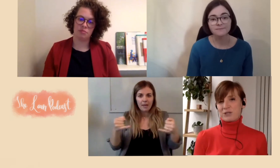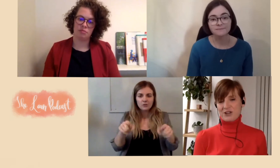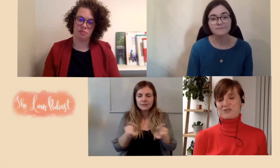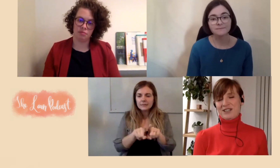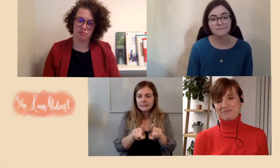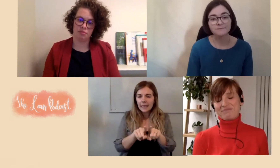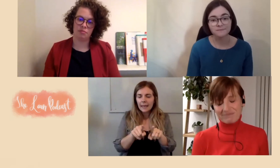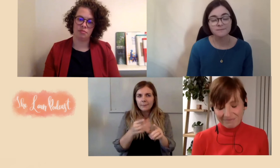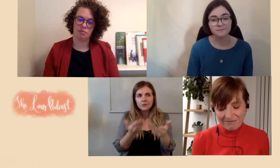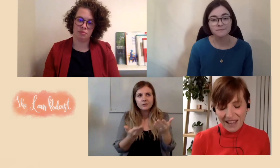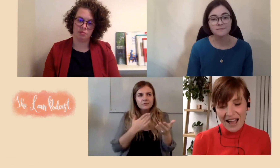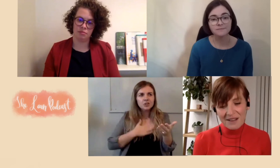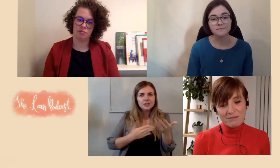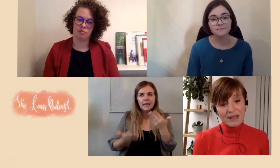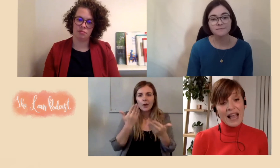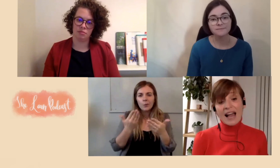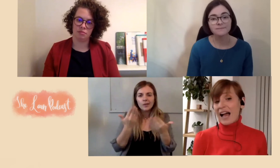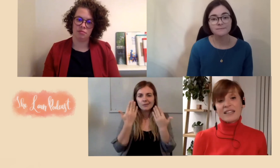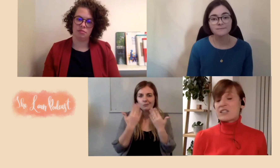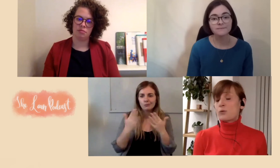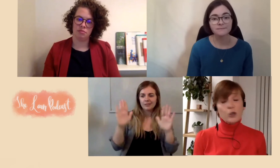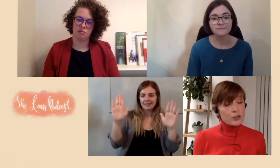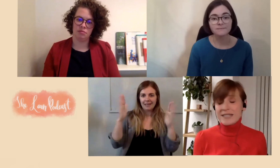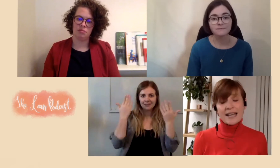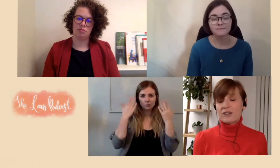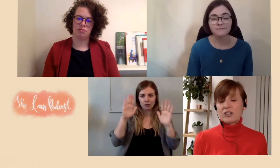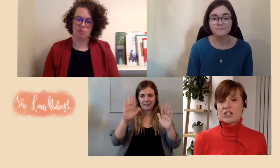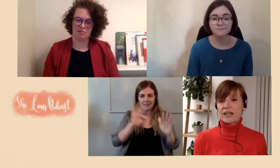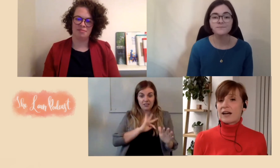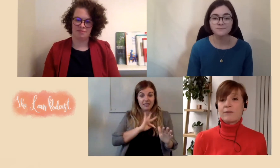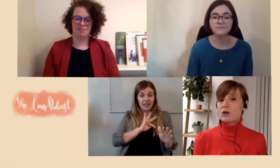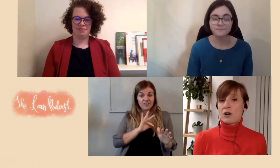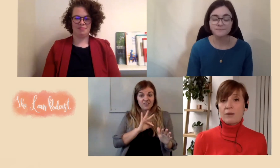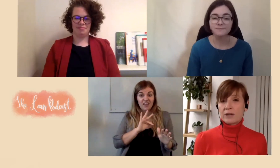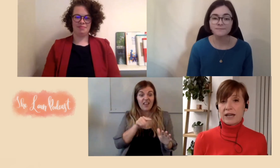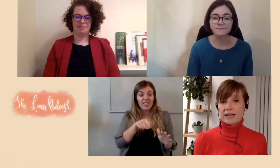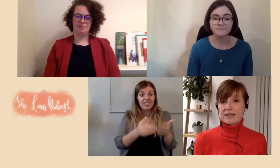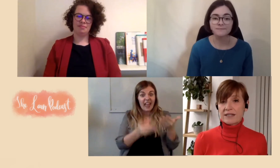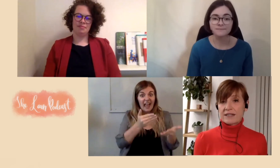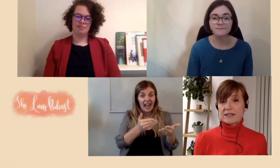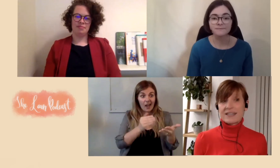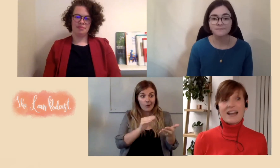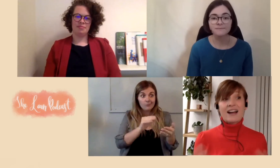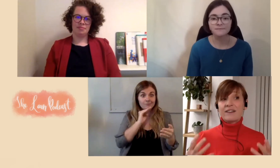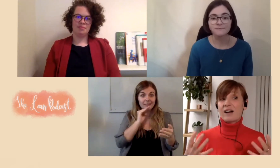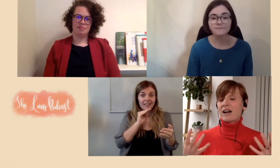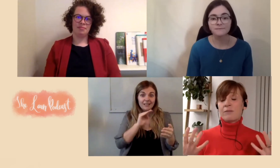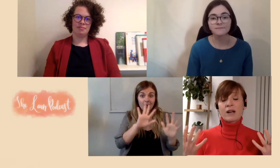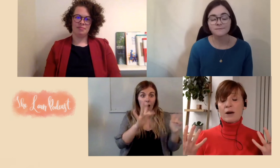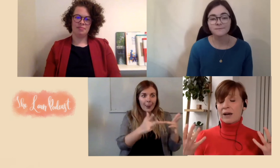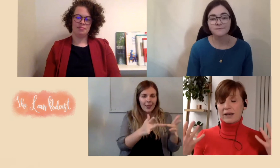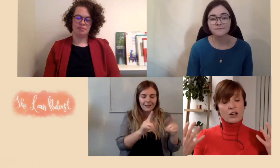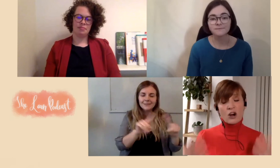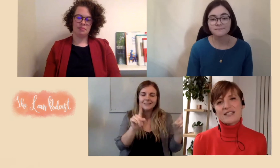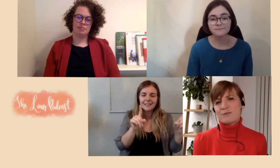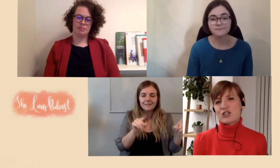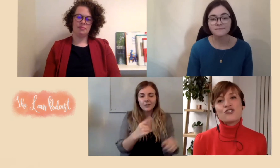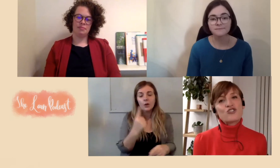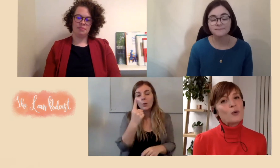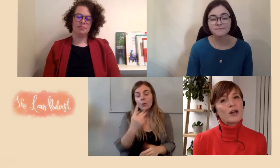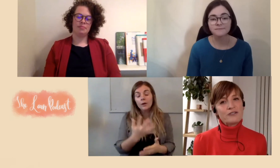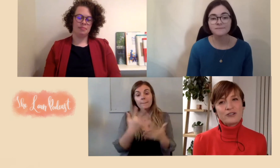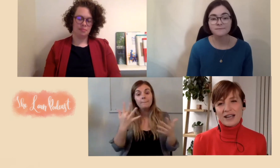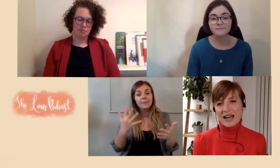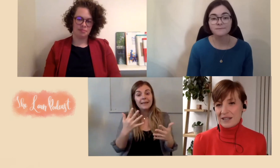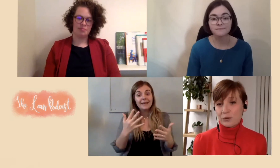one of the main issues for me was technology. I like to appear quite calm and collected. That's the